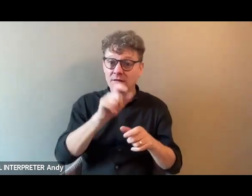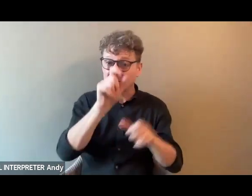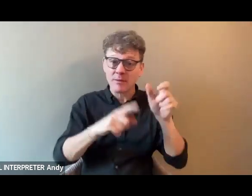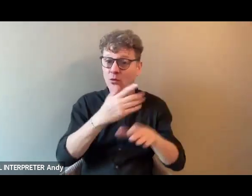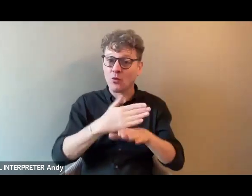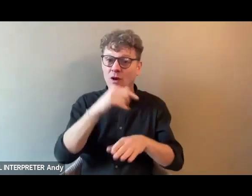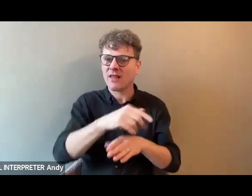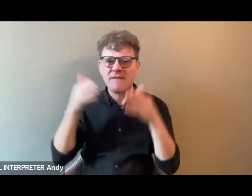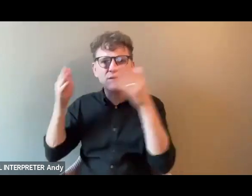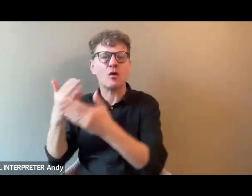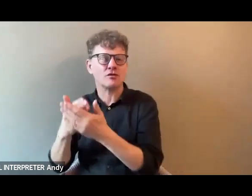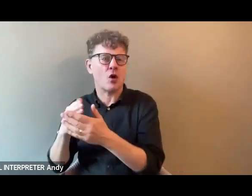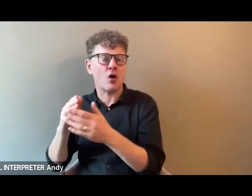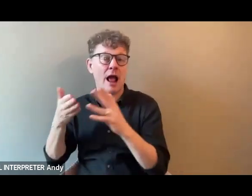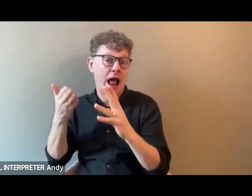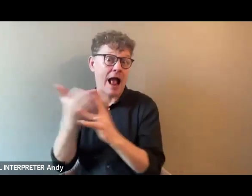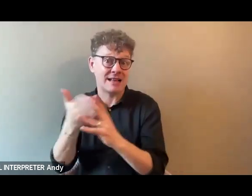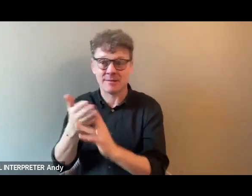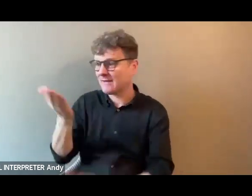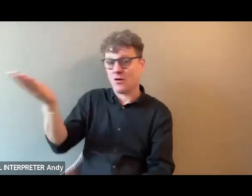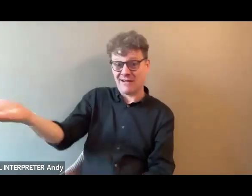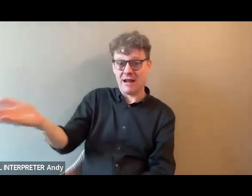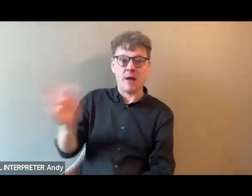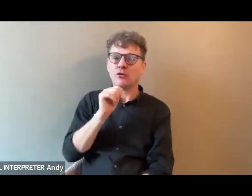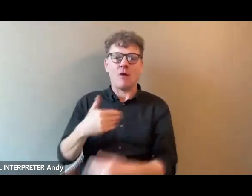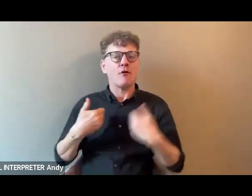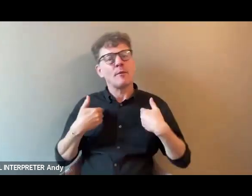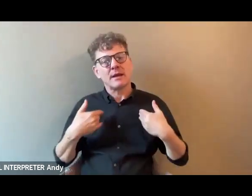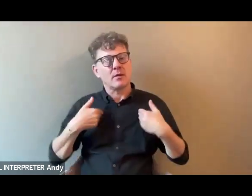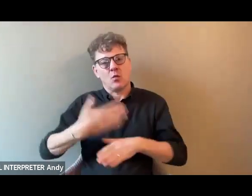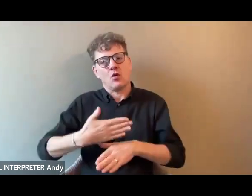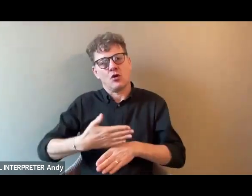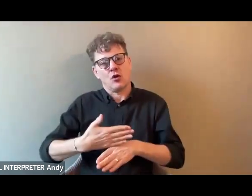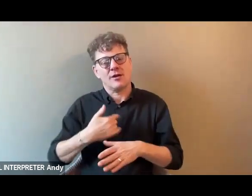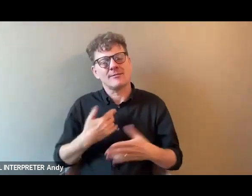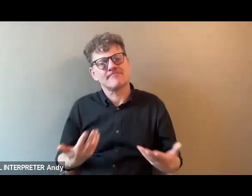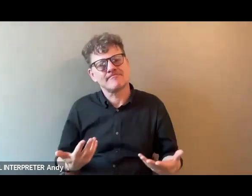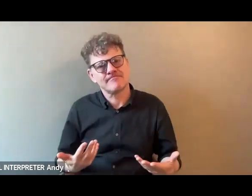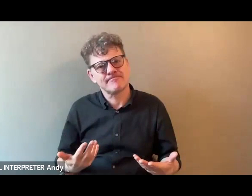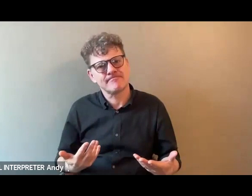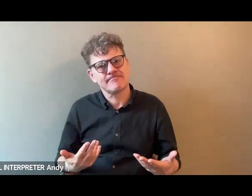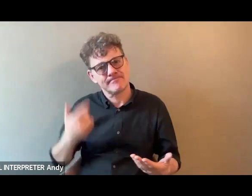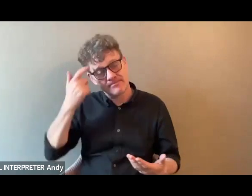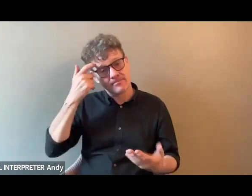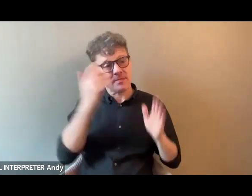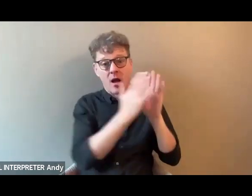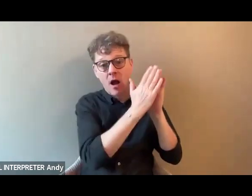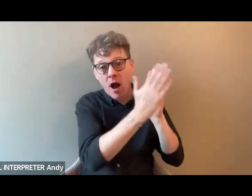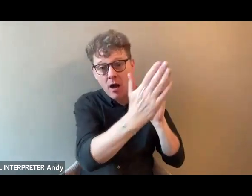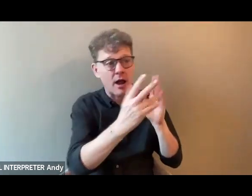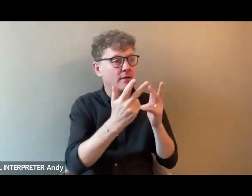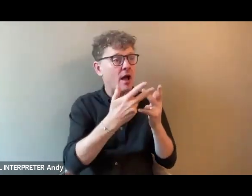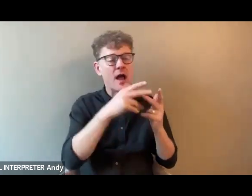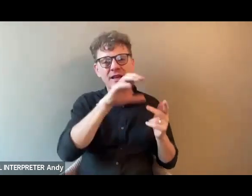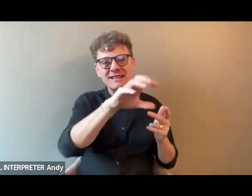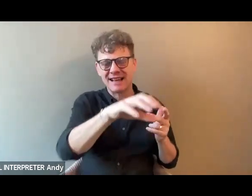Accessibility for thee, but not for me, was how one participant memorably put it. But of course, in archives and in other settings, the